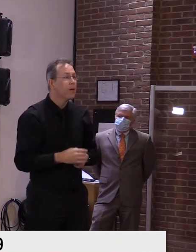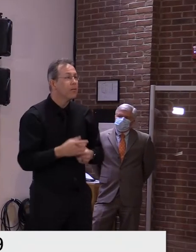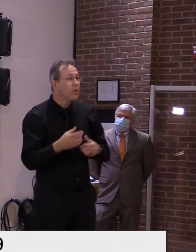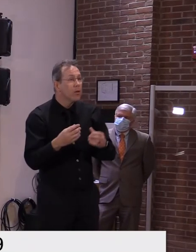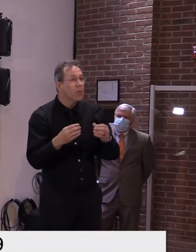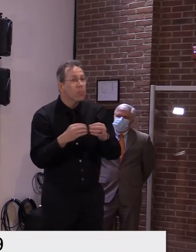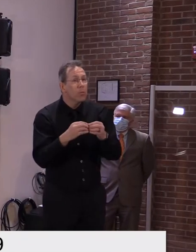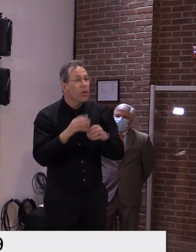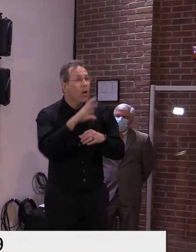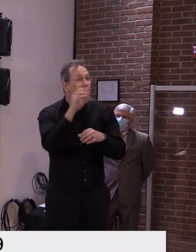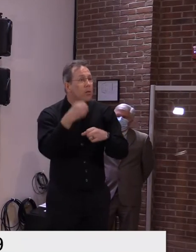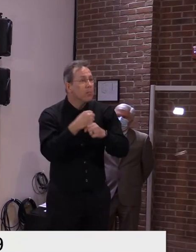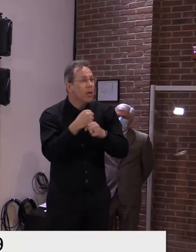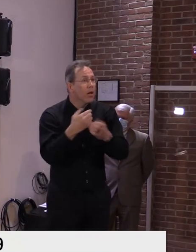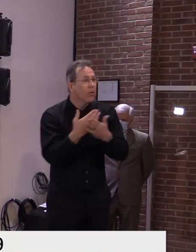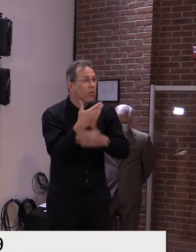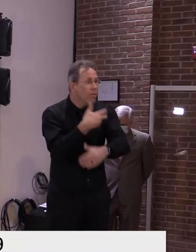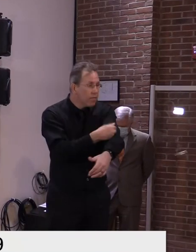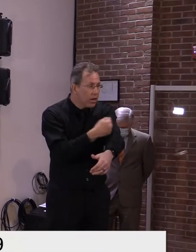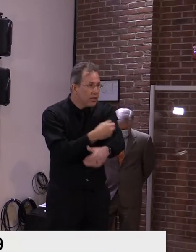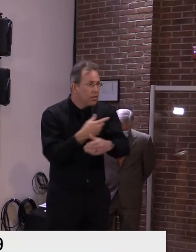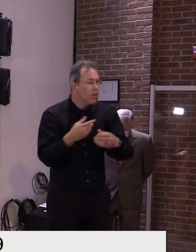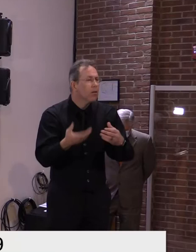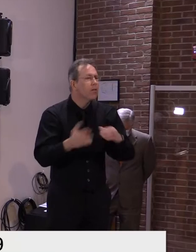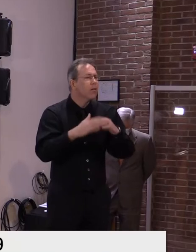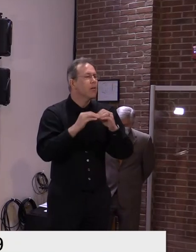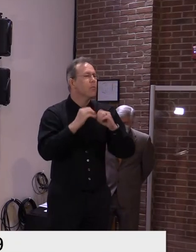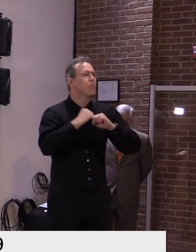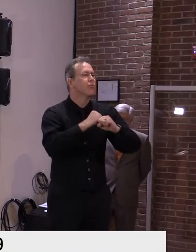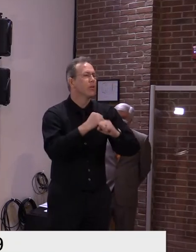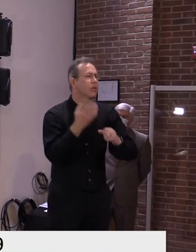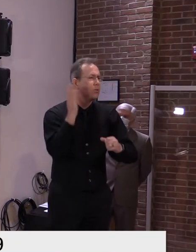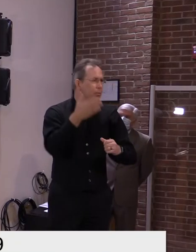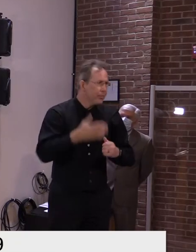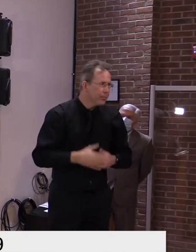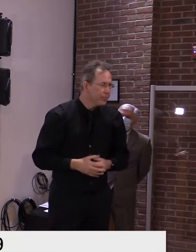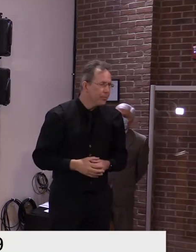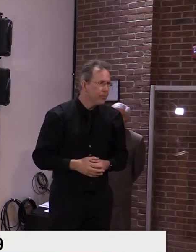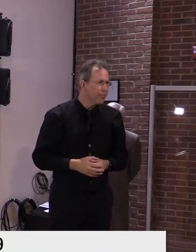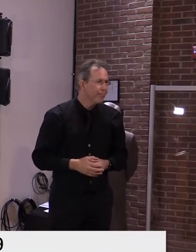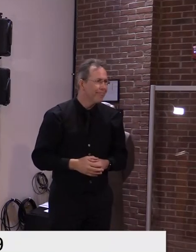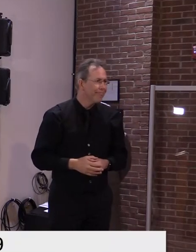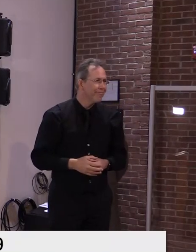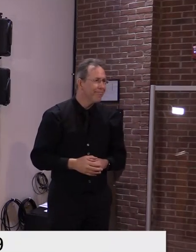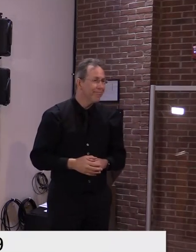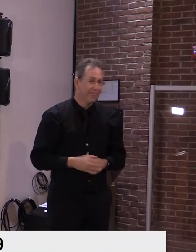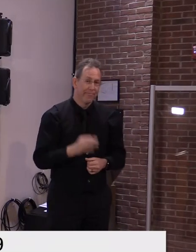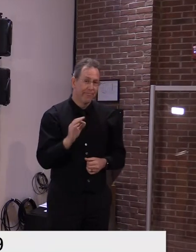dominant strain, it still won't become a high concern in terms of breaking through the vaccine. Thank you.